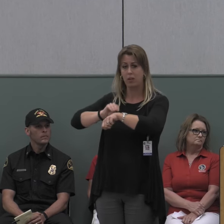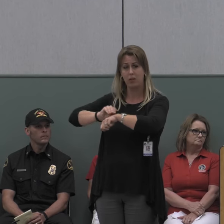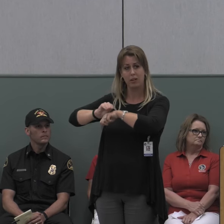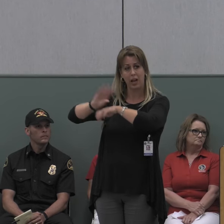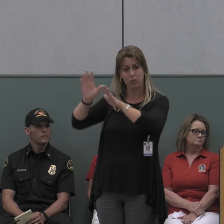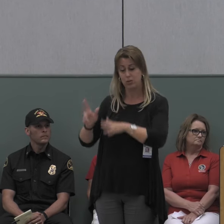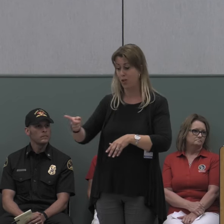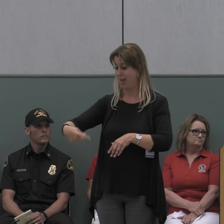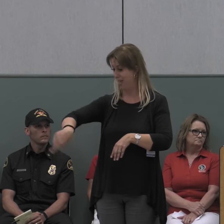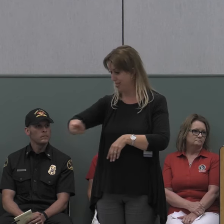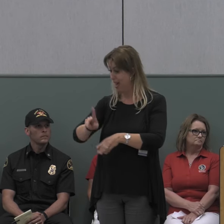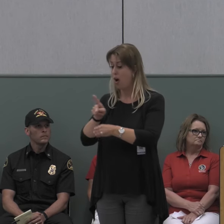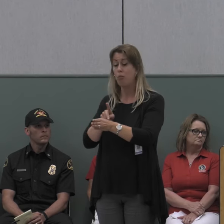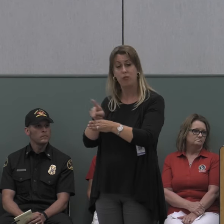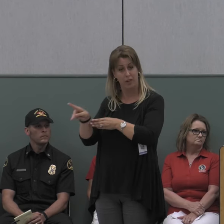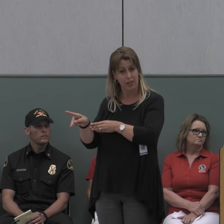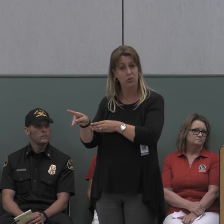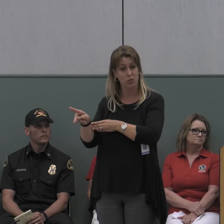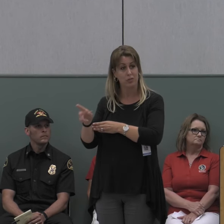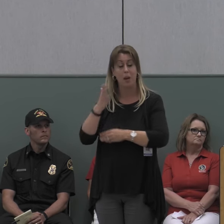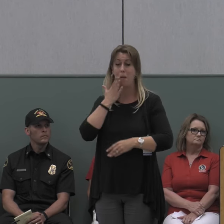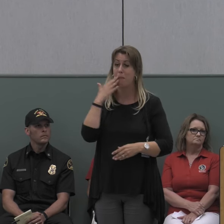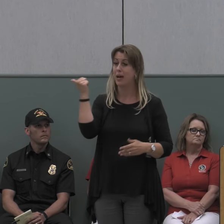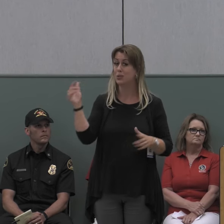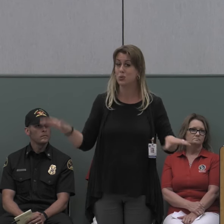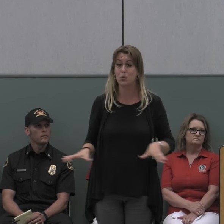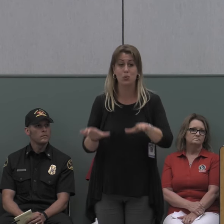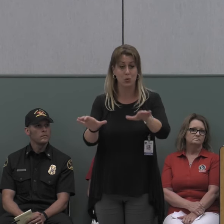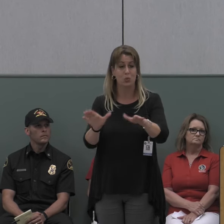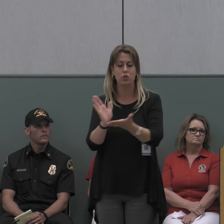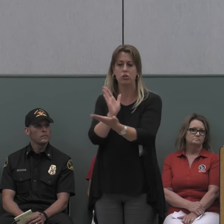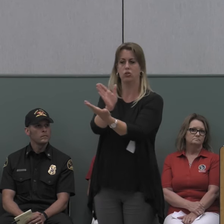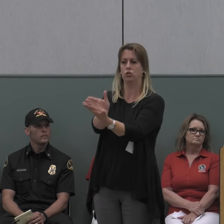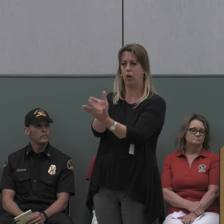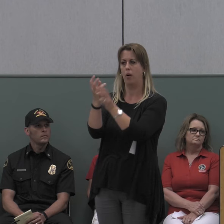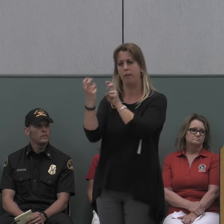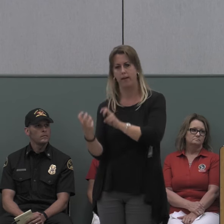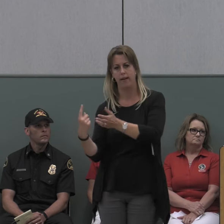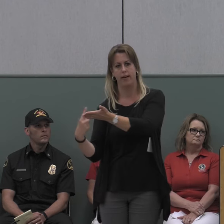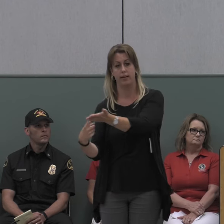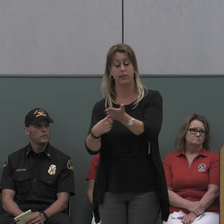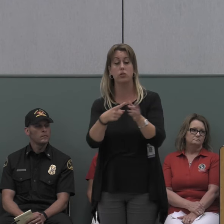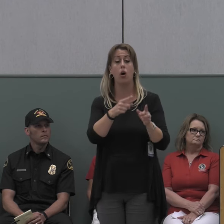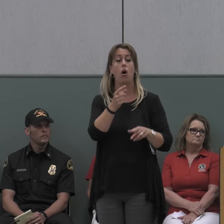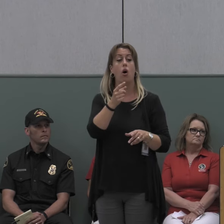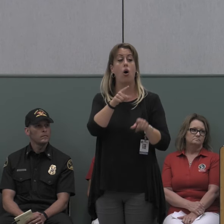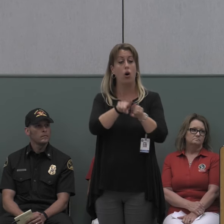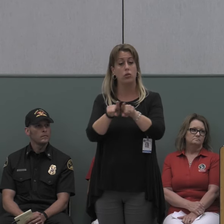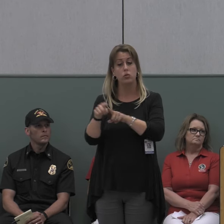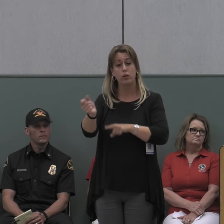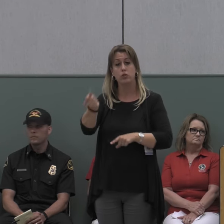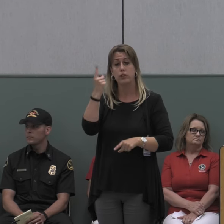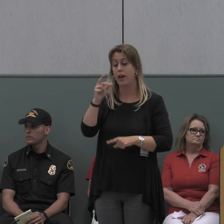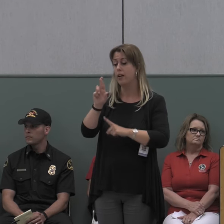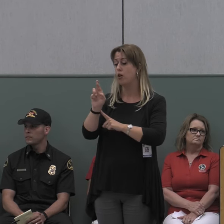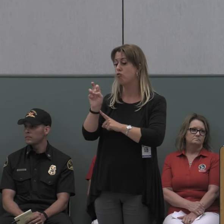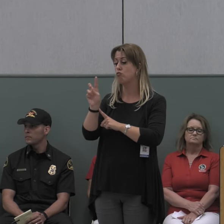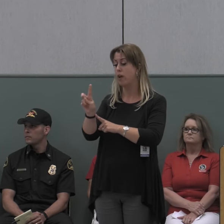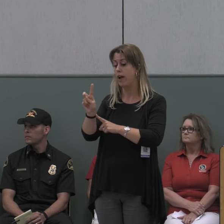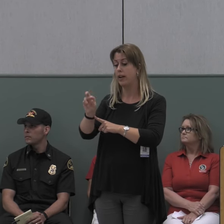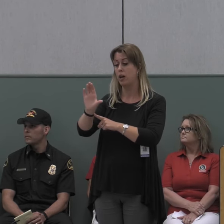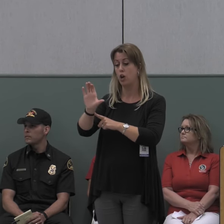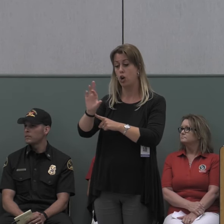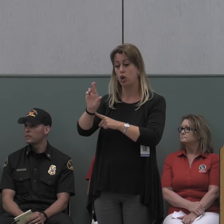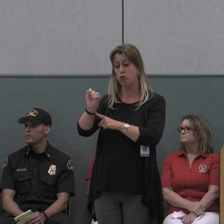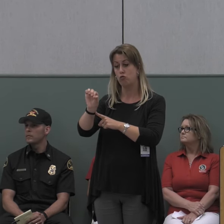best thing to do is talk. I understand the American Red Cross was also at the high school at the distribution center with some food today, and